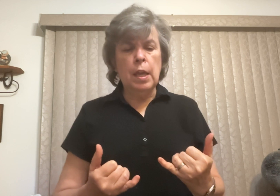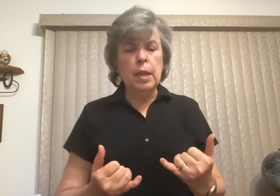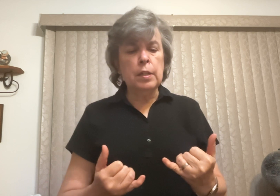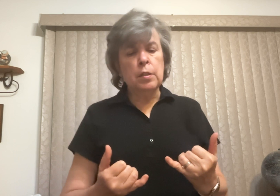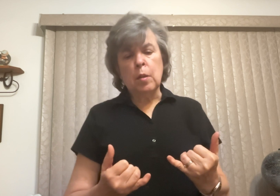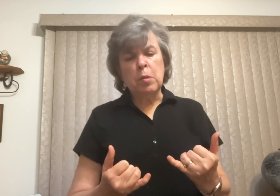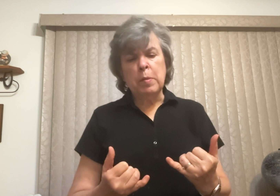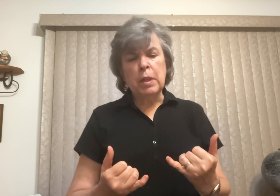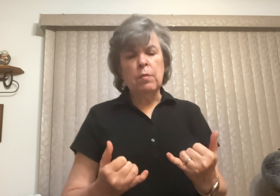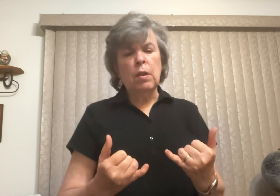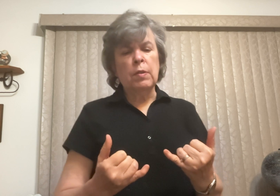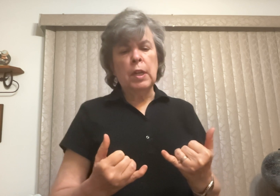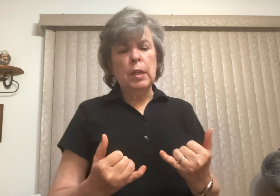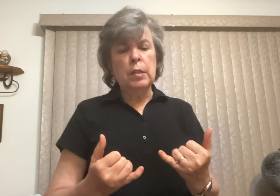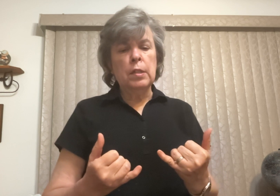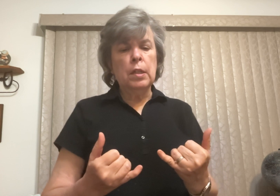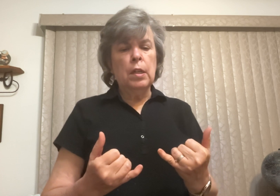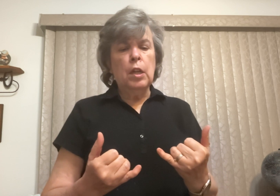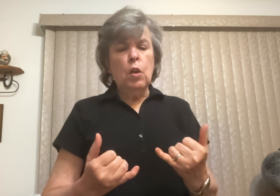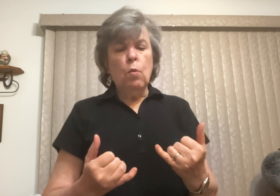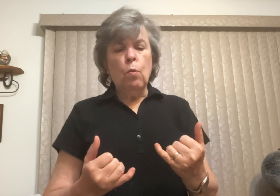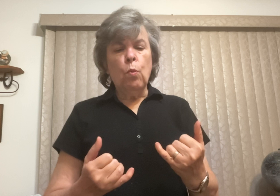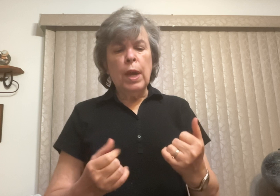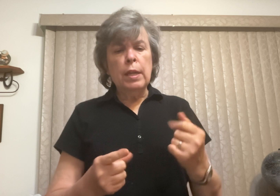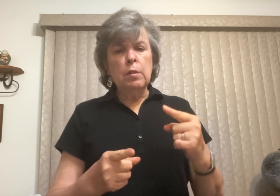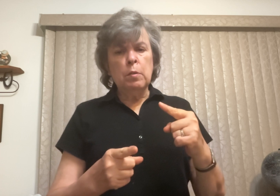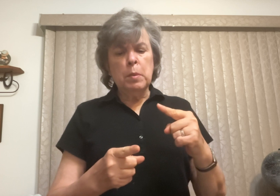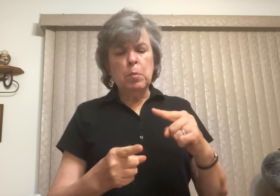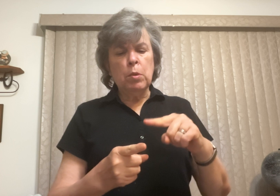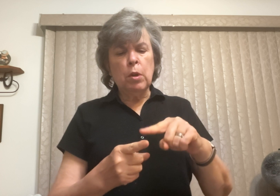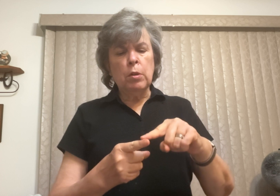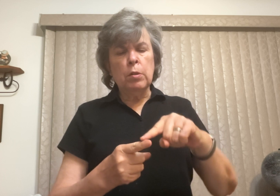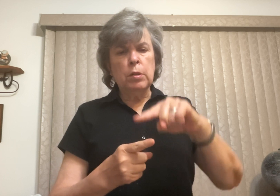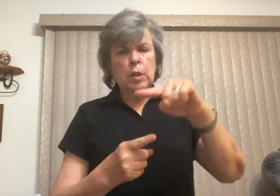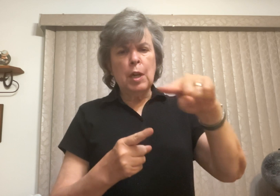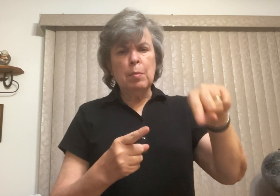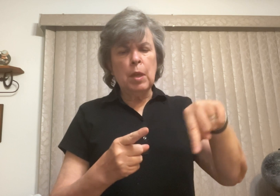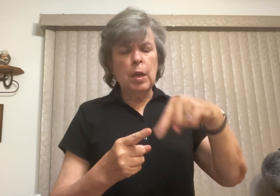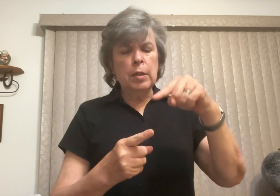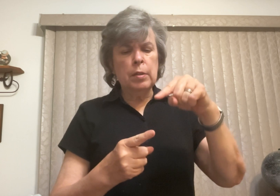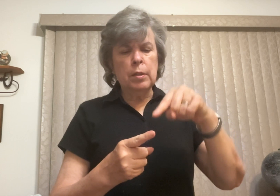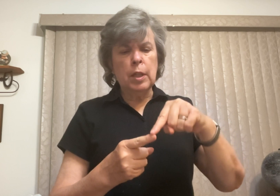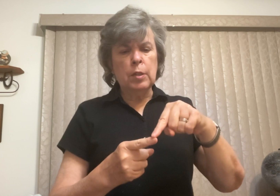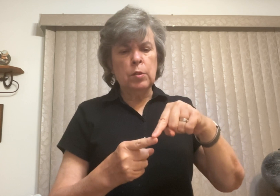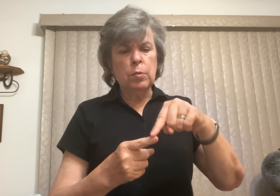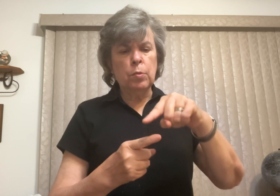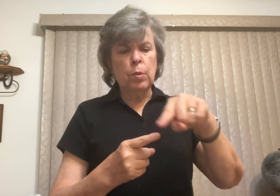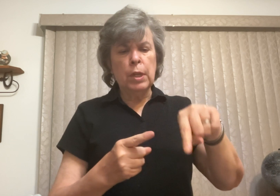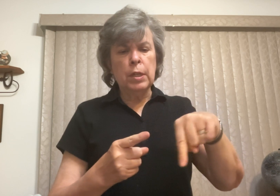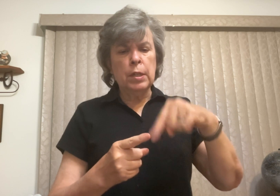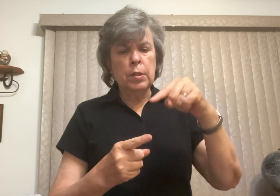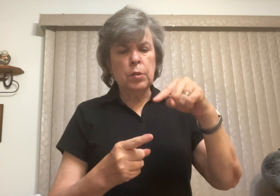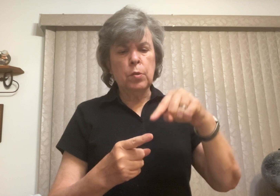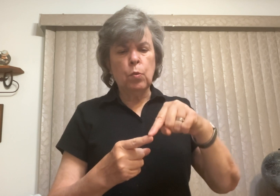And, I'll probably leave off and. When, remember our timeline, and that's when it is.